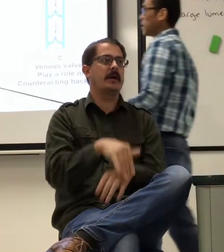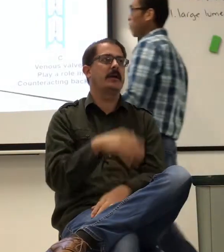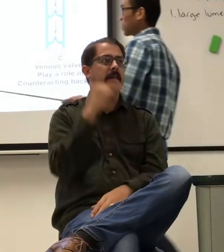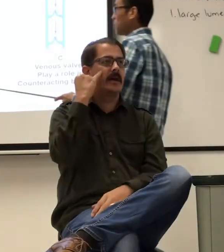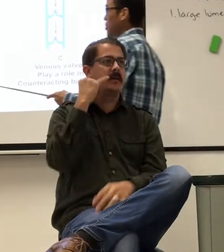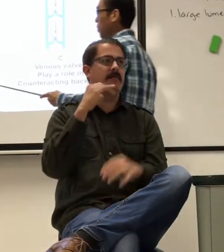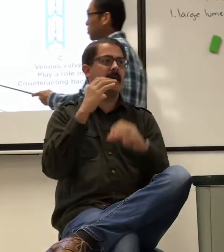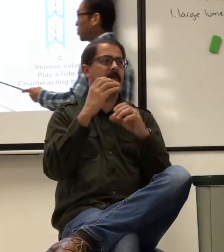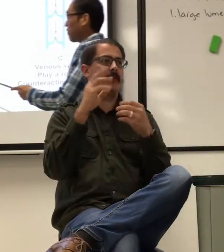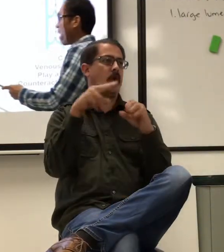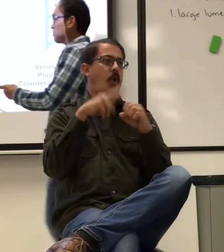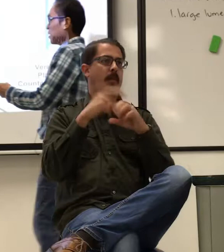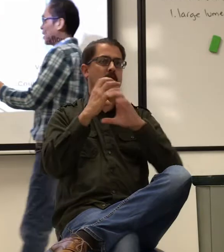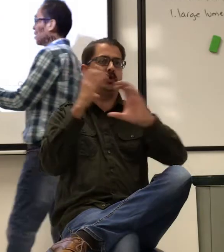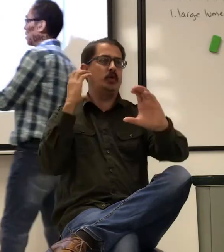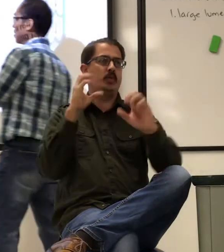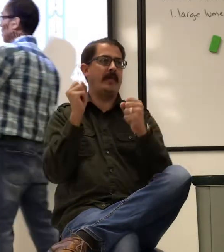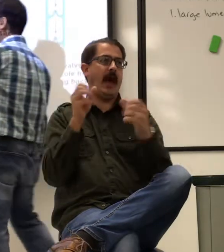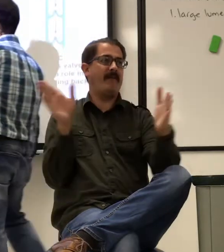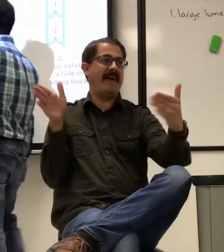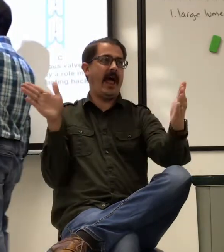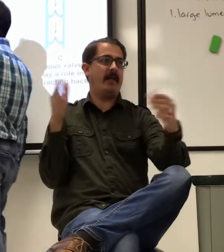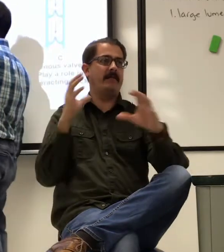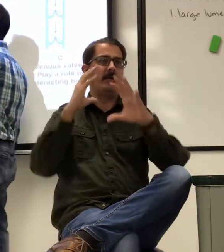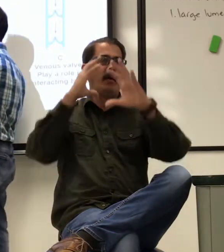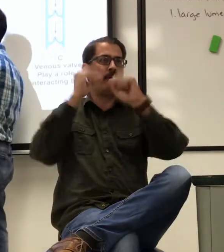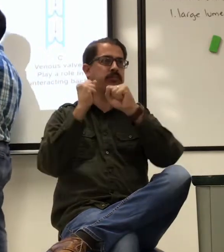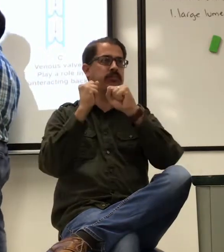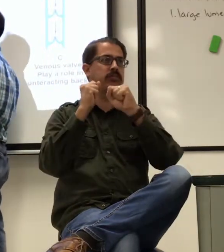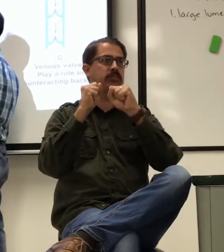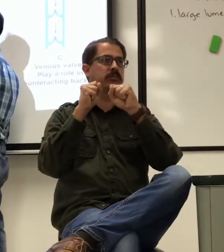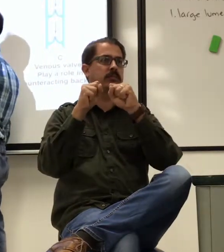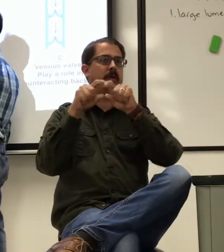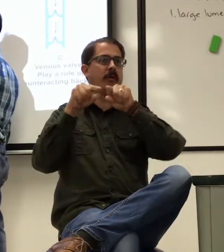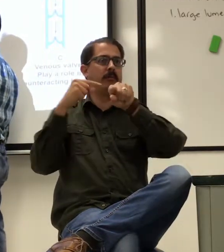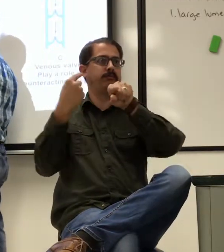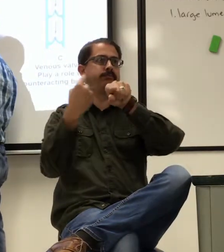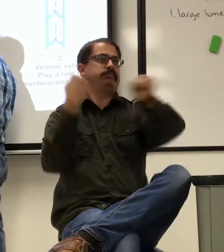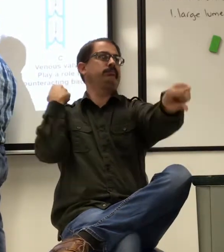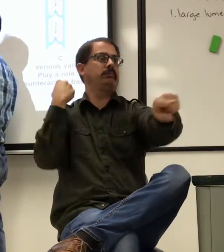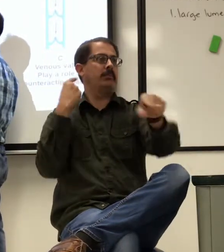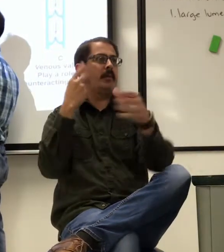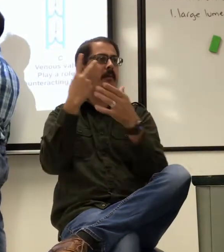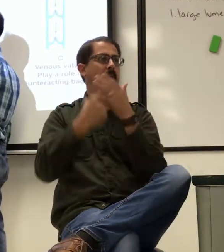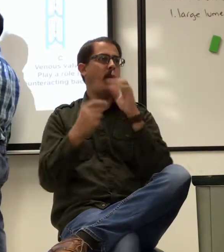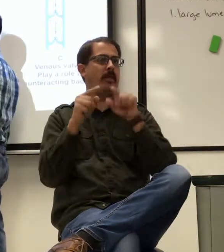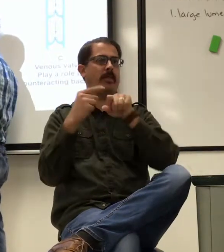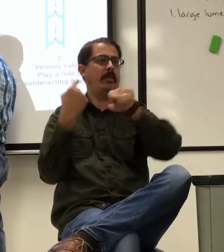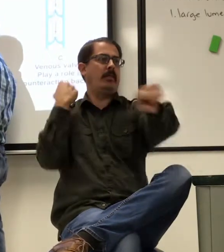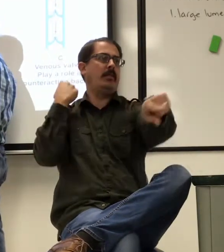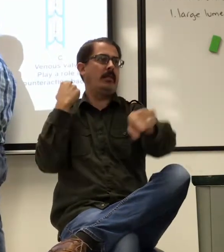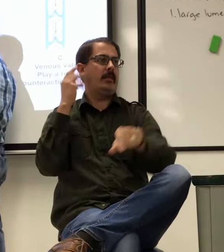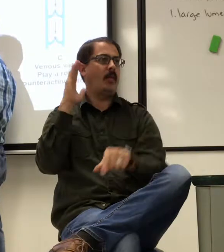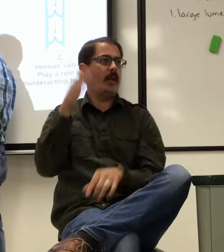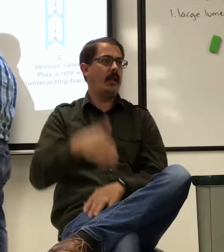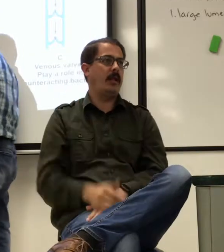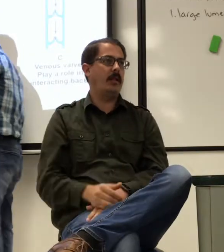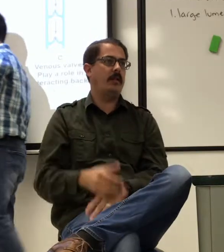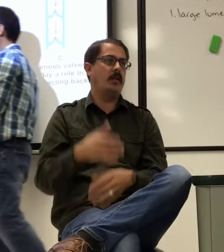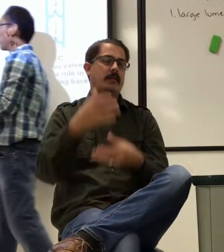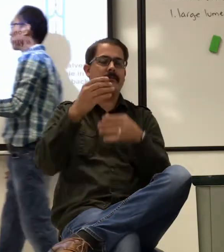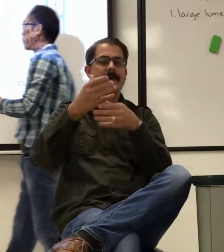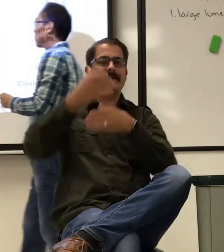squeeze generic tube and there's no valves in it, right here, you're squeezing blood or fluid up and down.